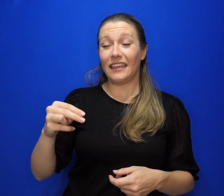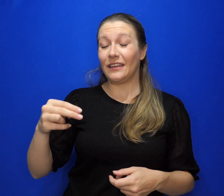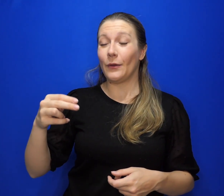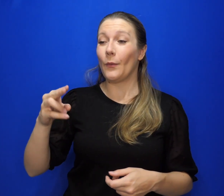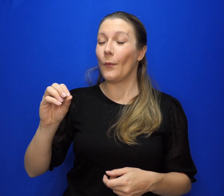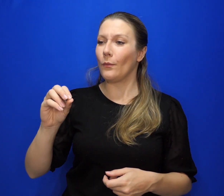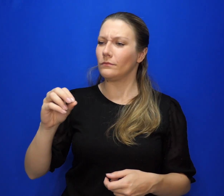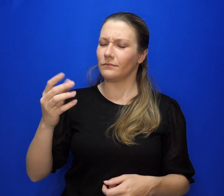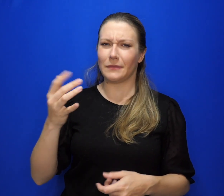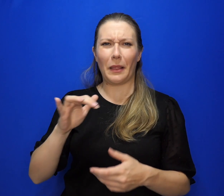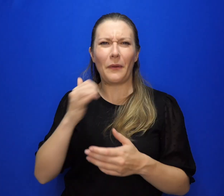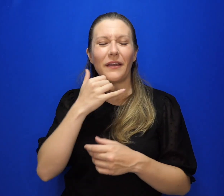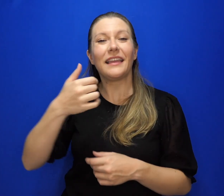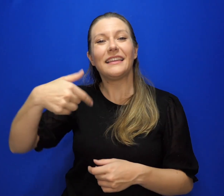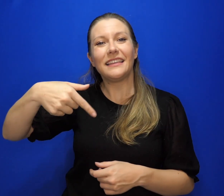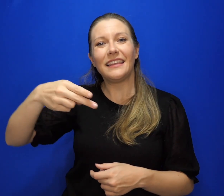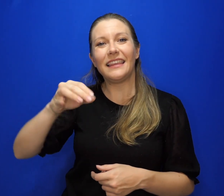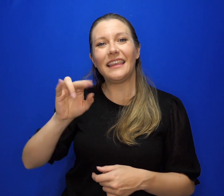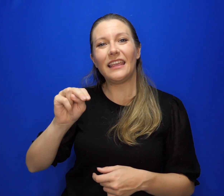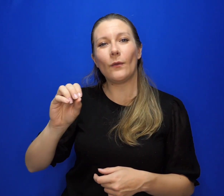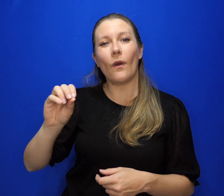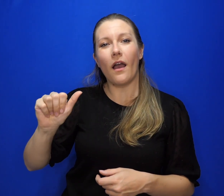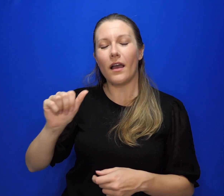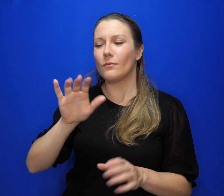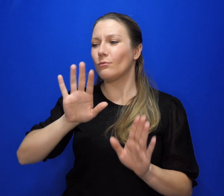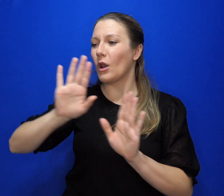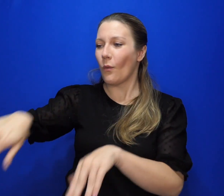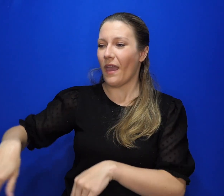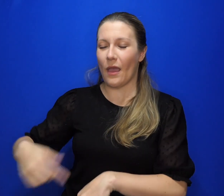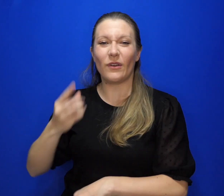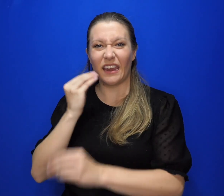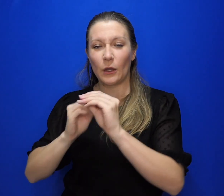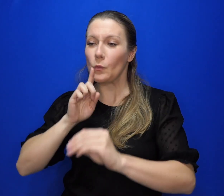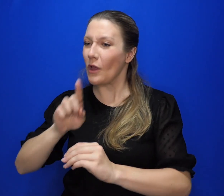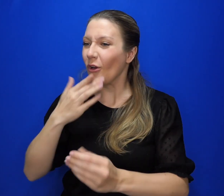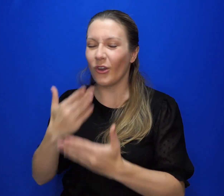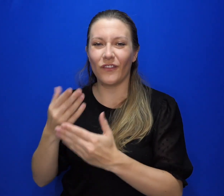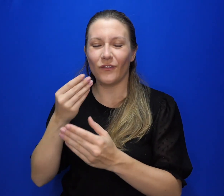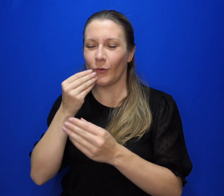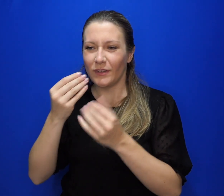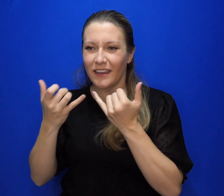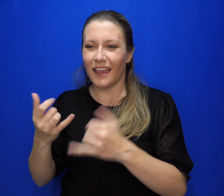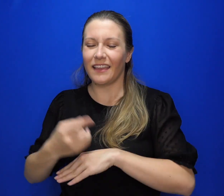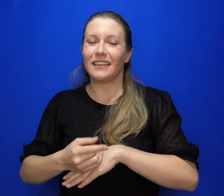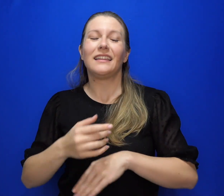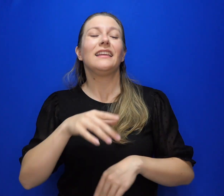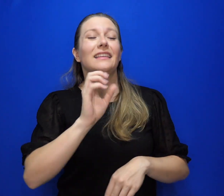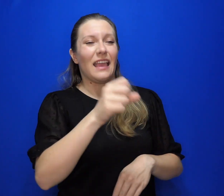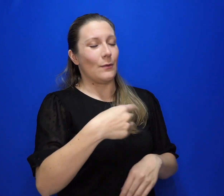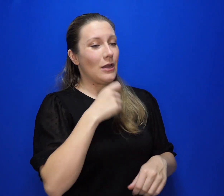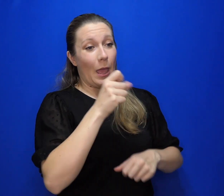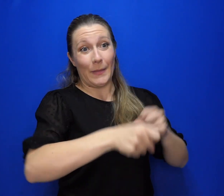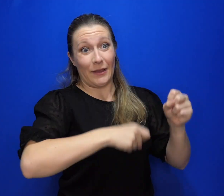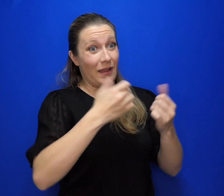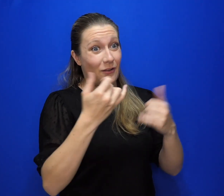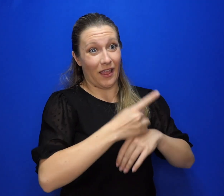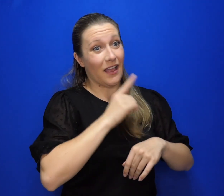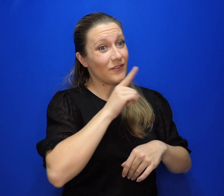We are not taking a bike ride today, boys. Well, yeah, sorry. Listen, have a meal or a snack, consume fast-acting carbs, monitor your blood sugar, stay